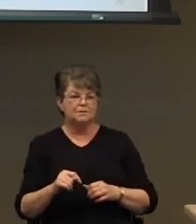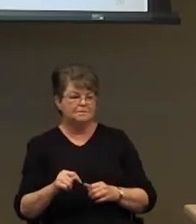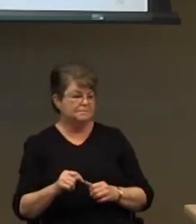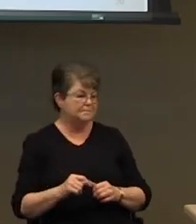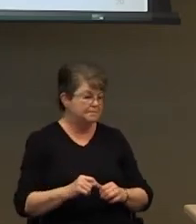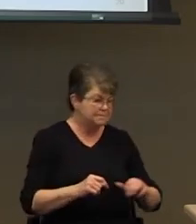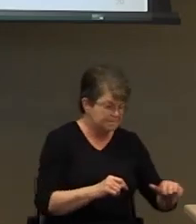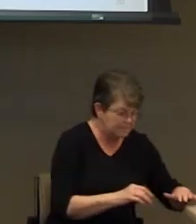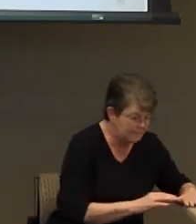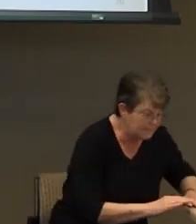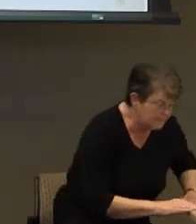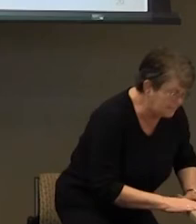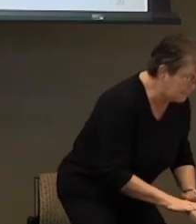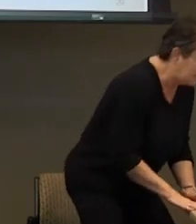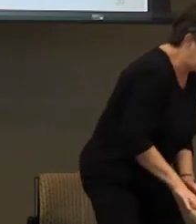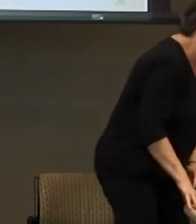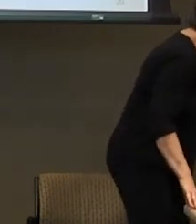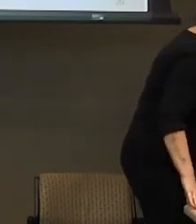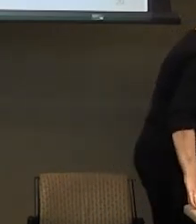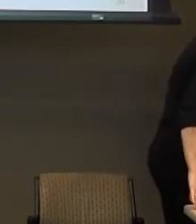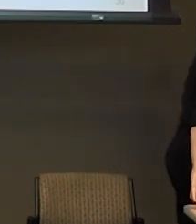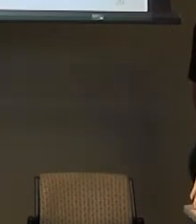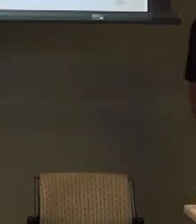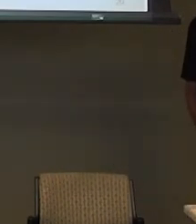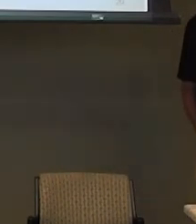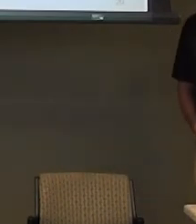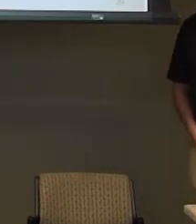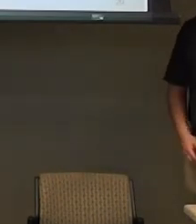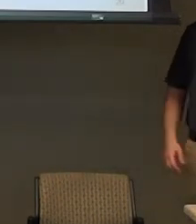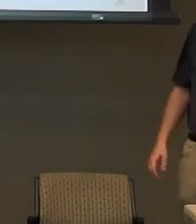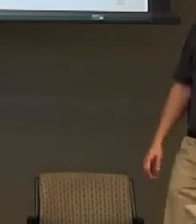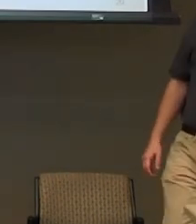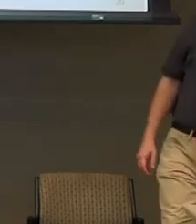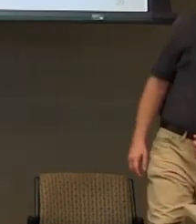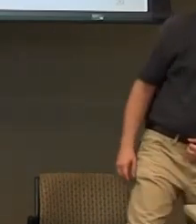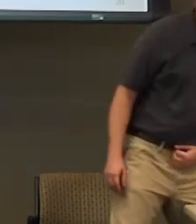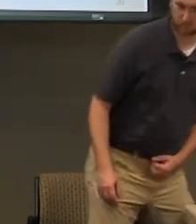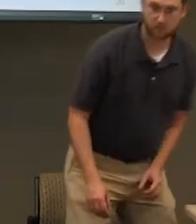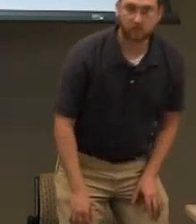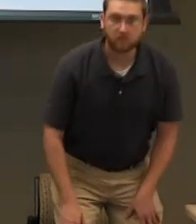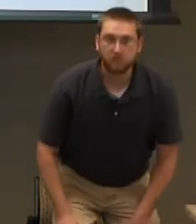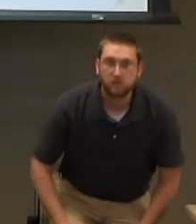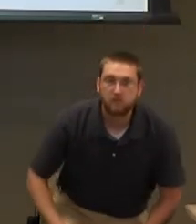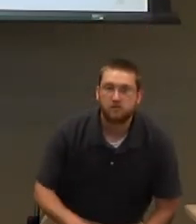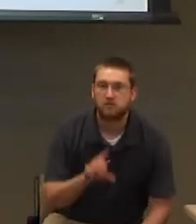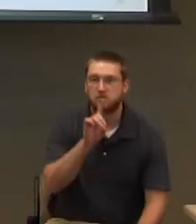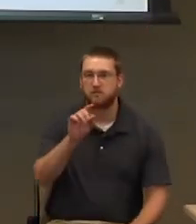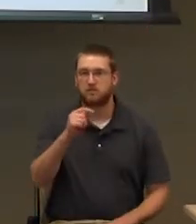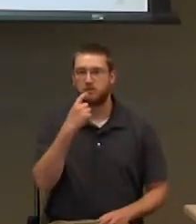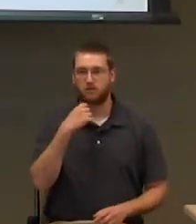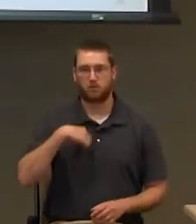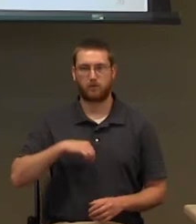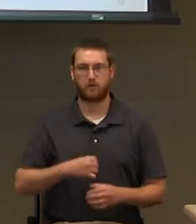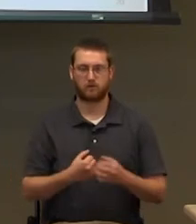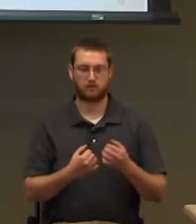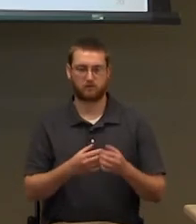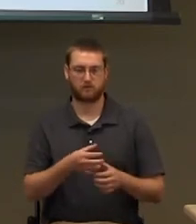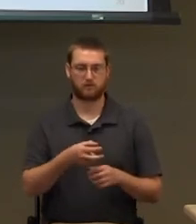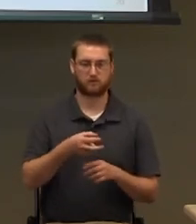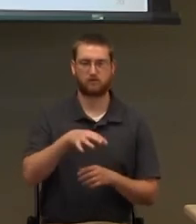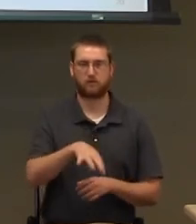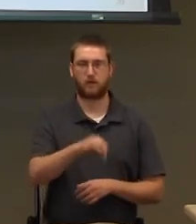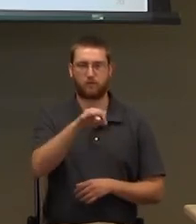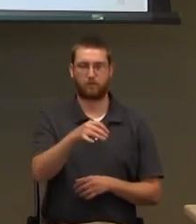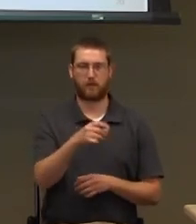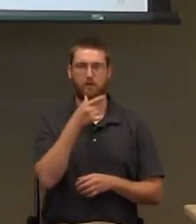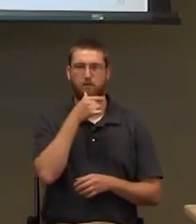work the way our committees and boards do now, is we can nominate before the whole commission or to the mayor, and then we can choose who